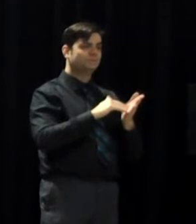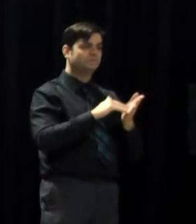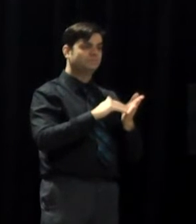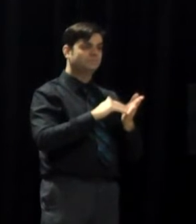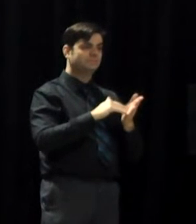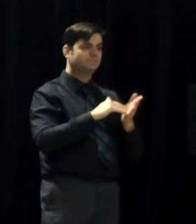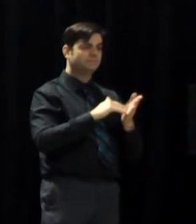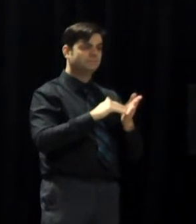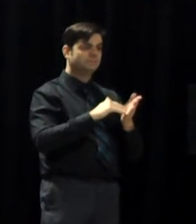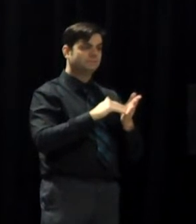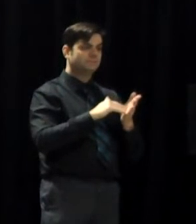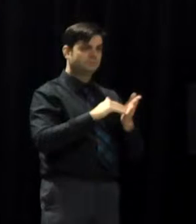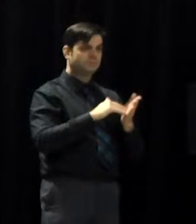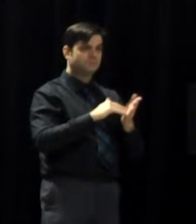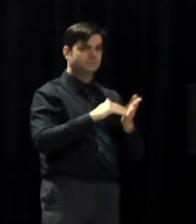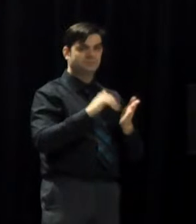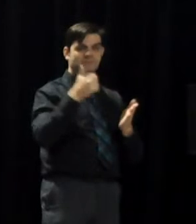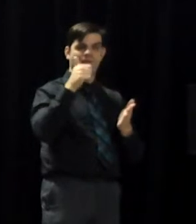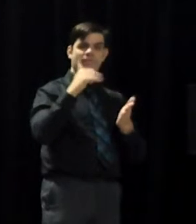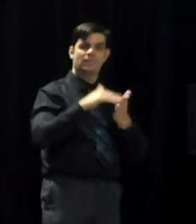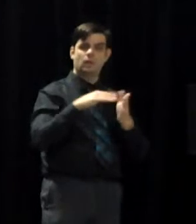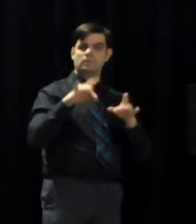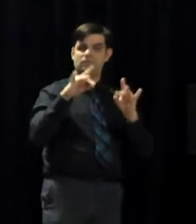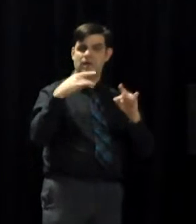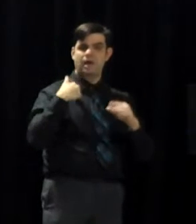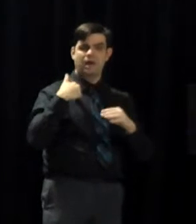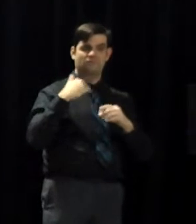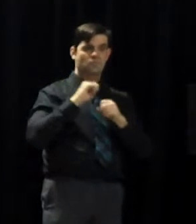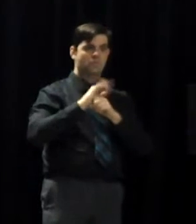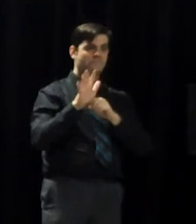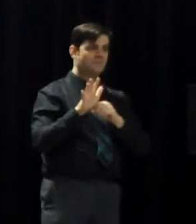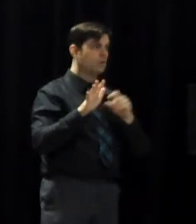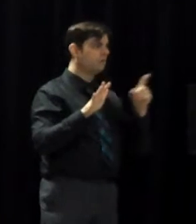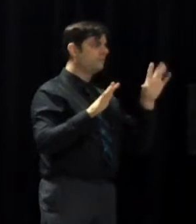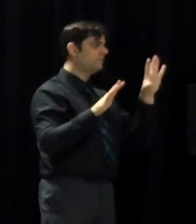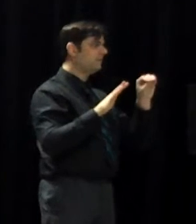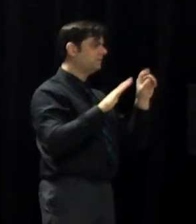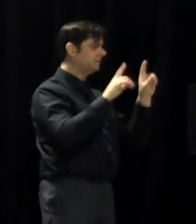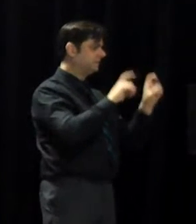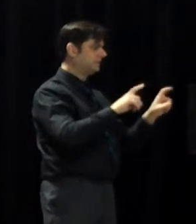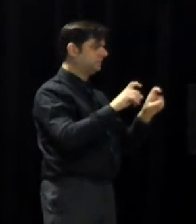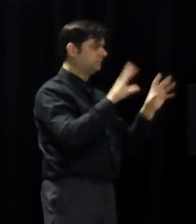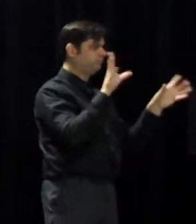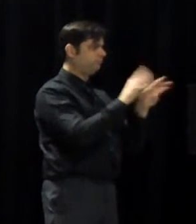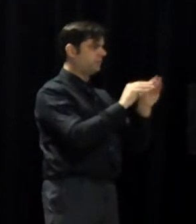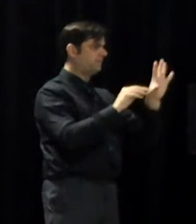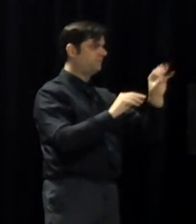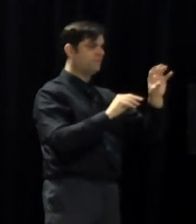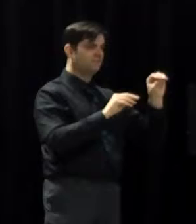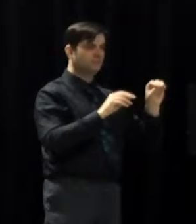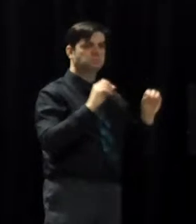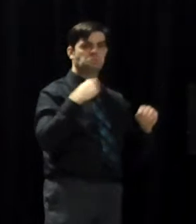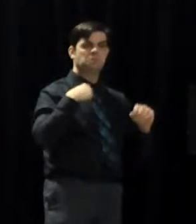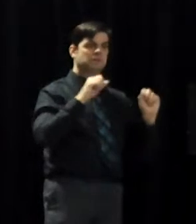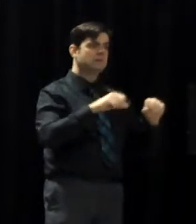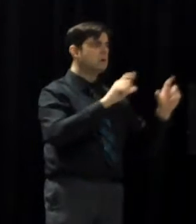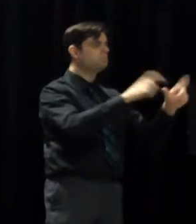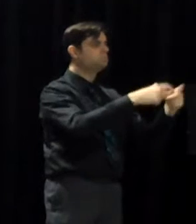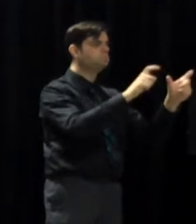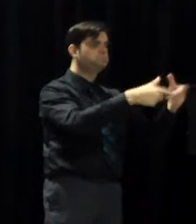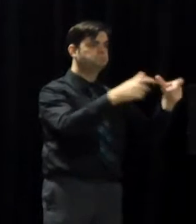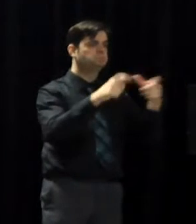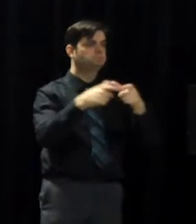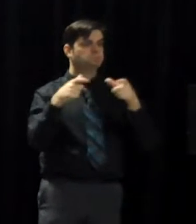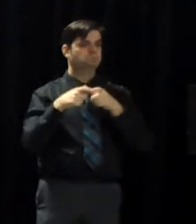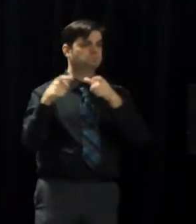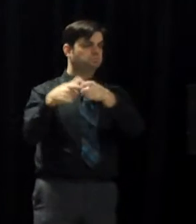and box it in, that would be a good day because we found it. So we need to find this virus. How do we find it? We